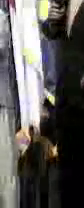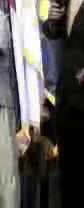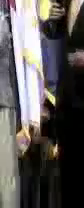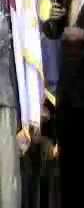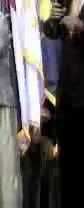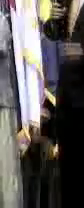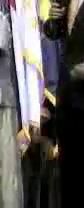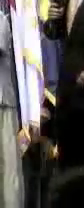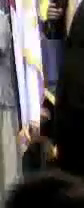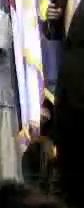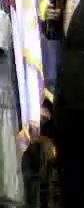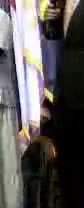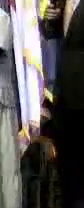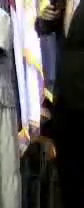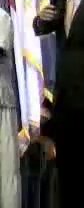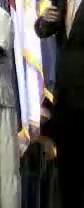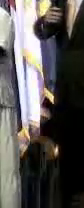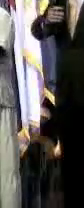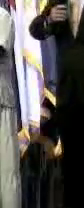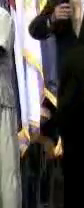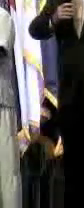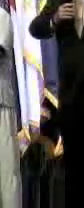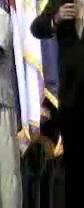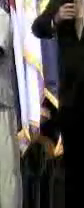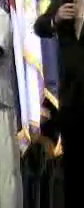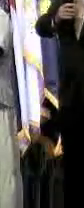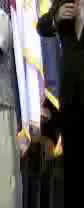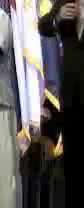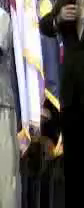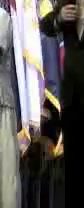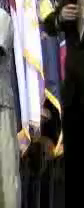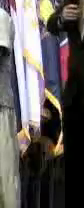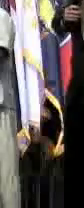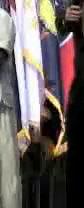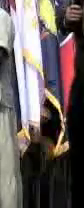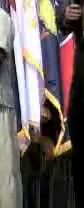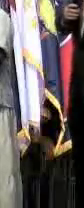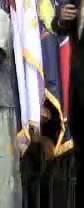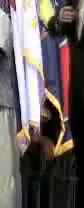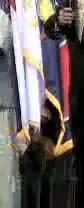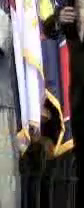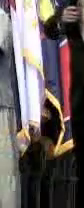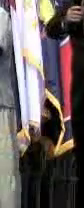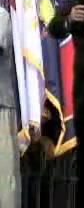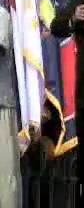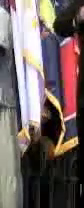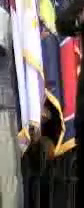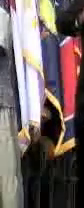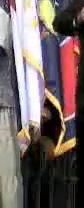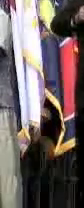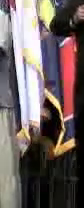happen again. It was an abject failure of government, and there's no excuse for it.